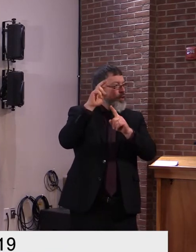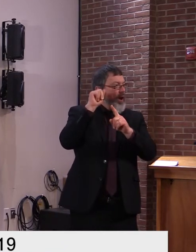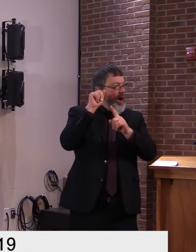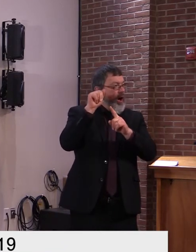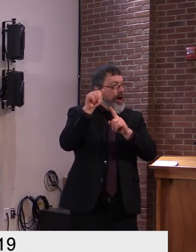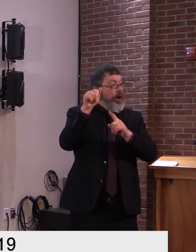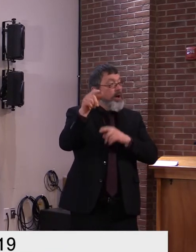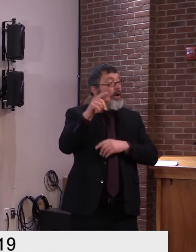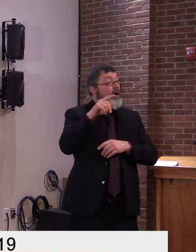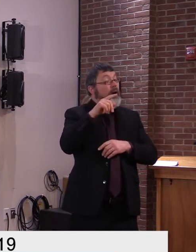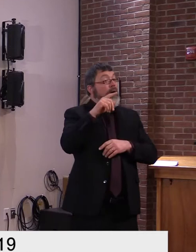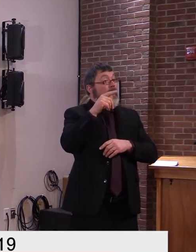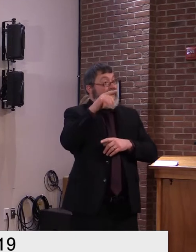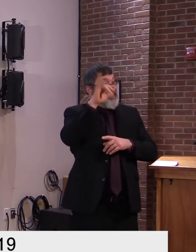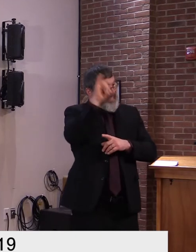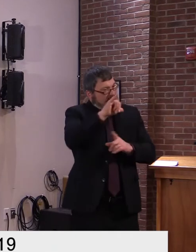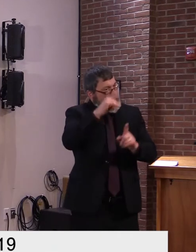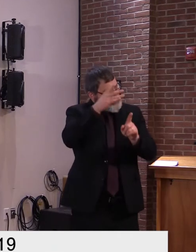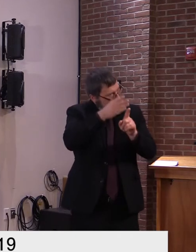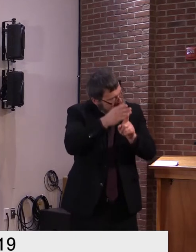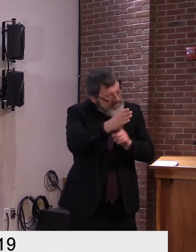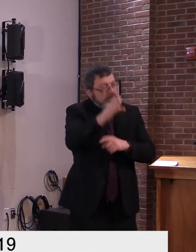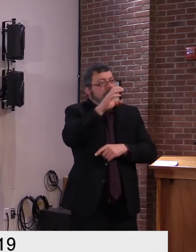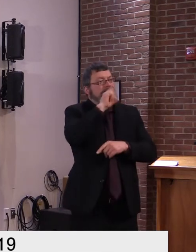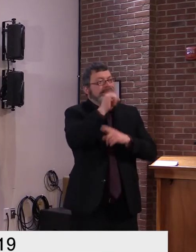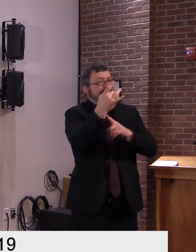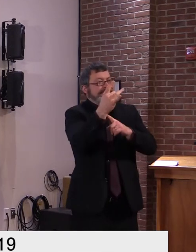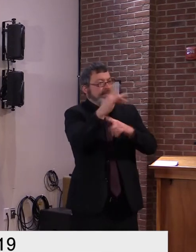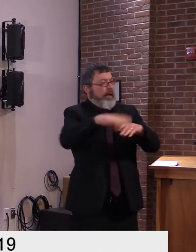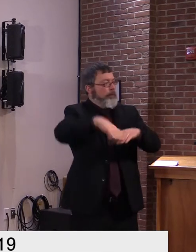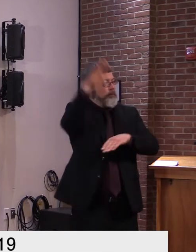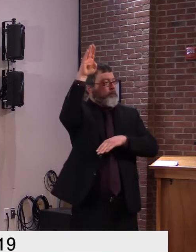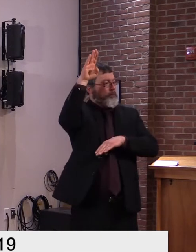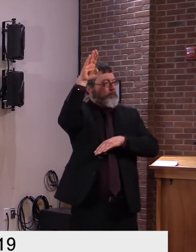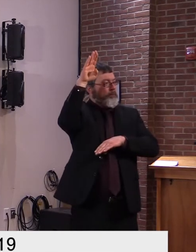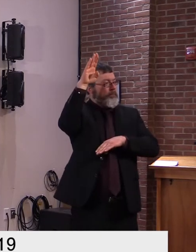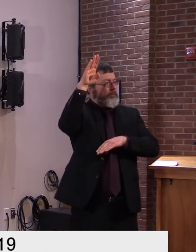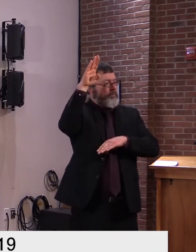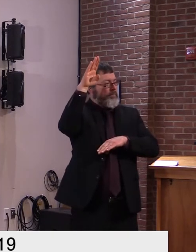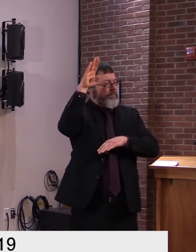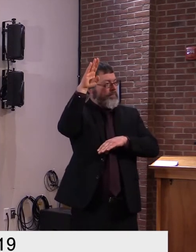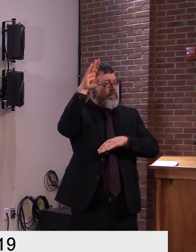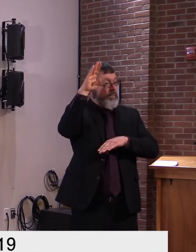2 100 microgram doses as opposed to 2 30 microgram doses of